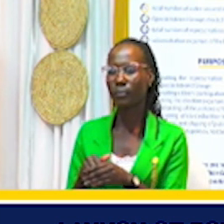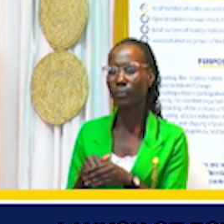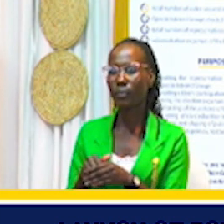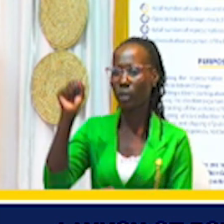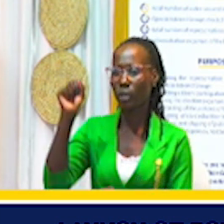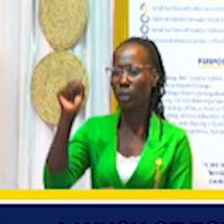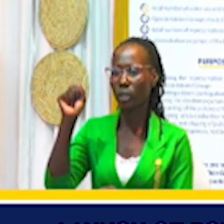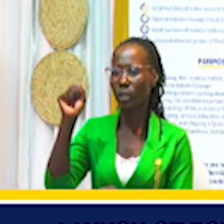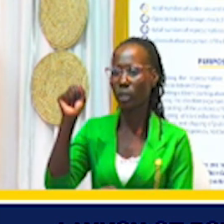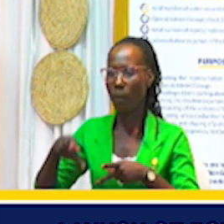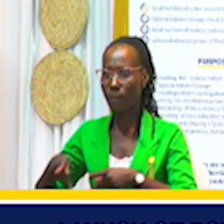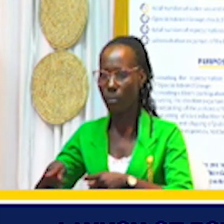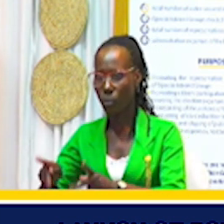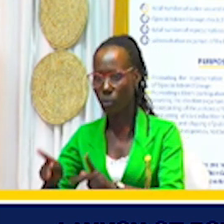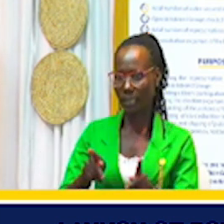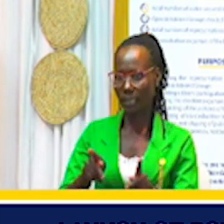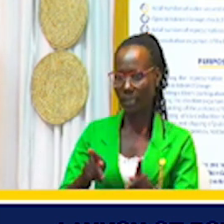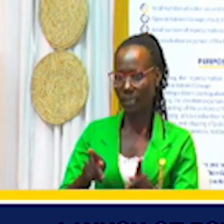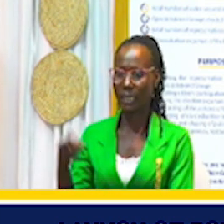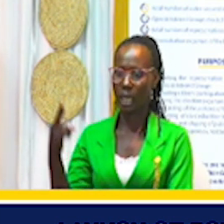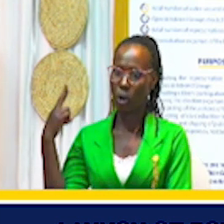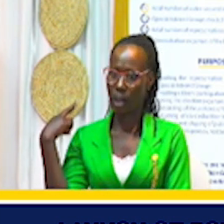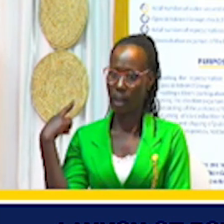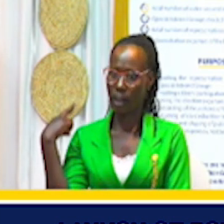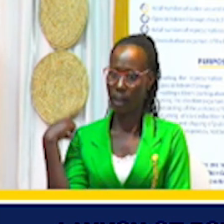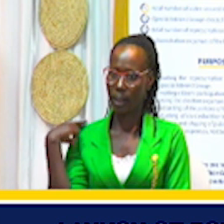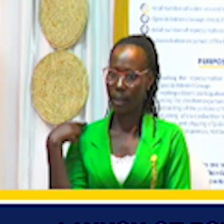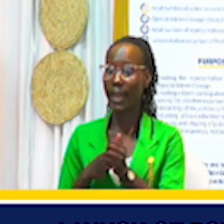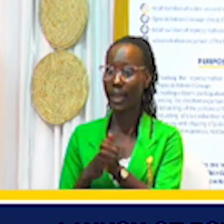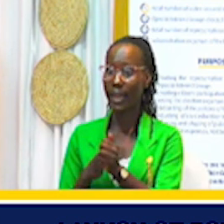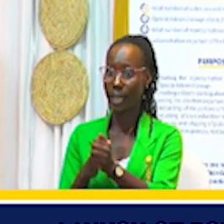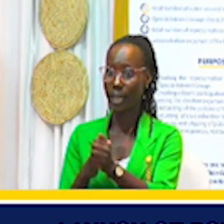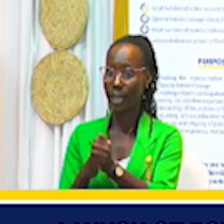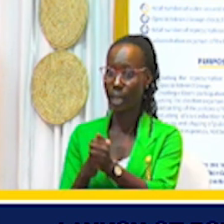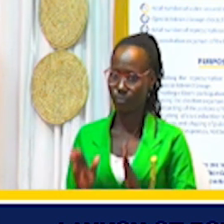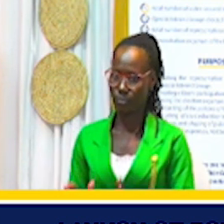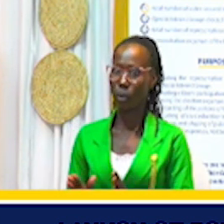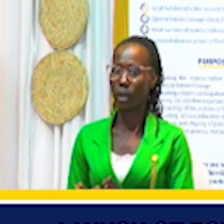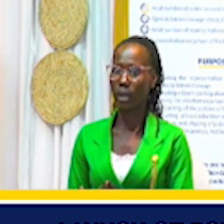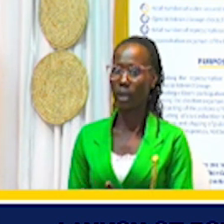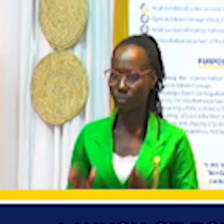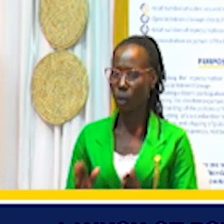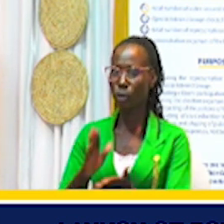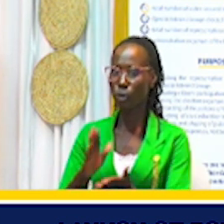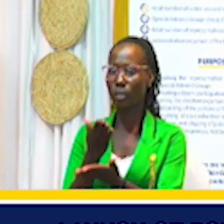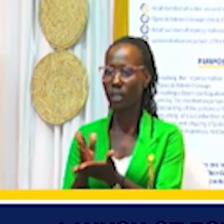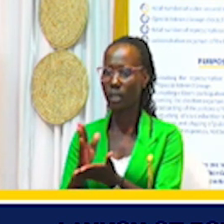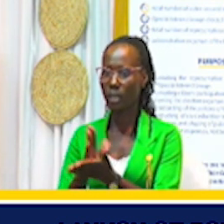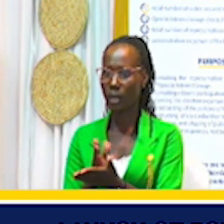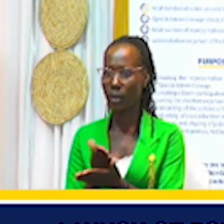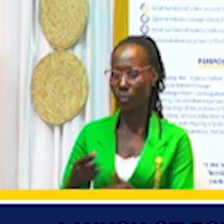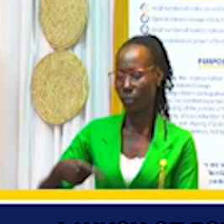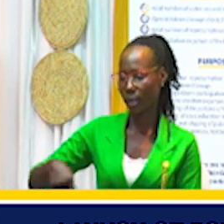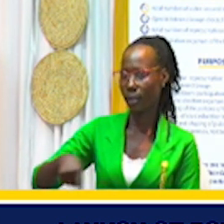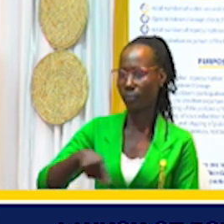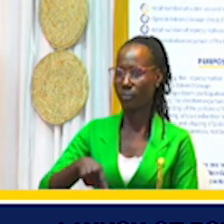political processes and take a role and leadership within the political sphere. I want